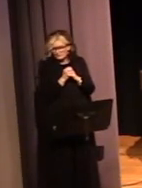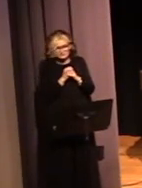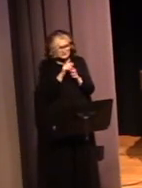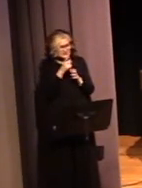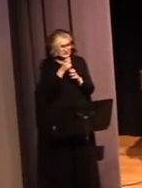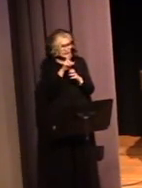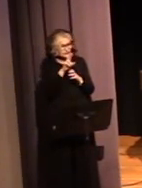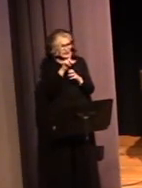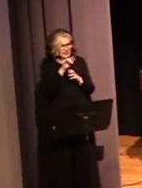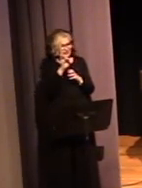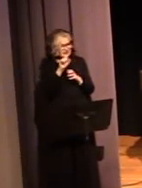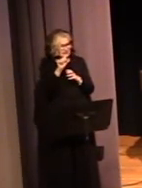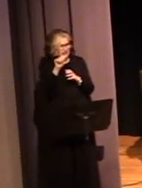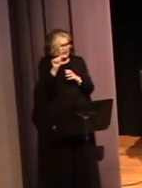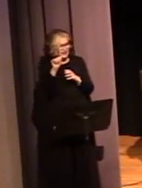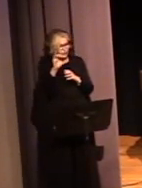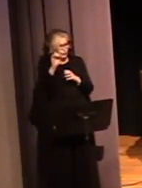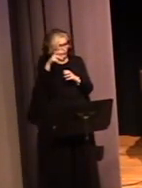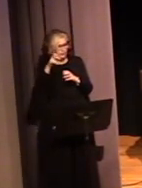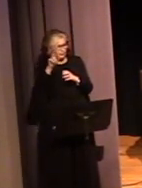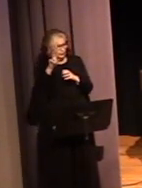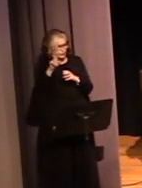Dr. Lisa A. Cooper.